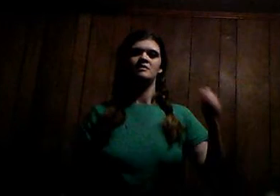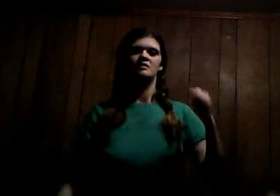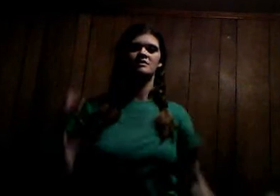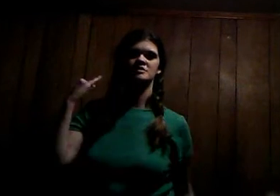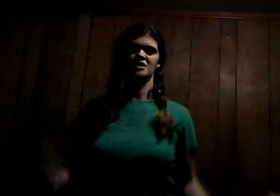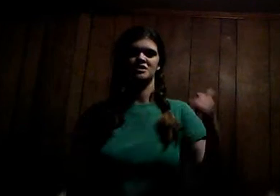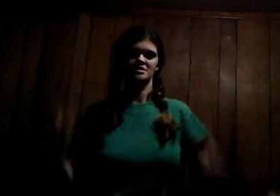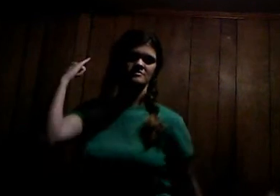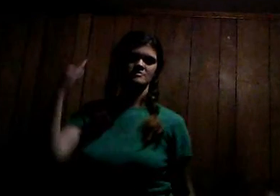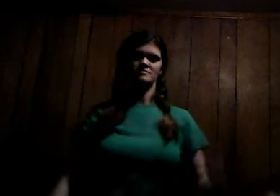You can't touch this.